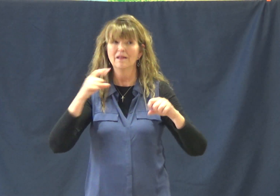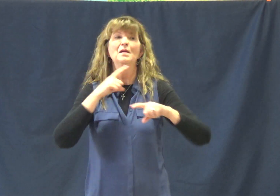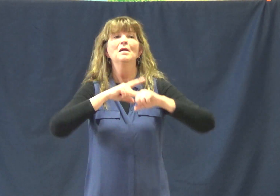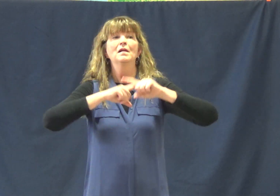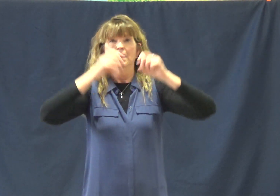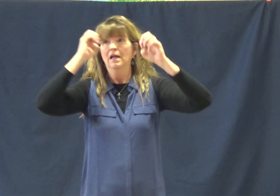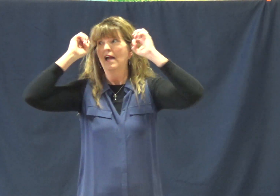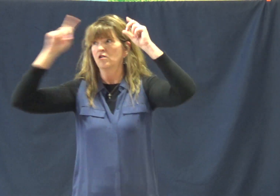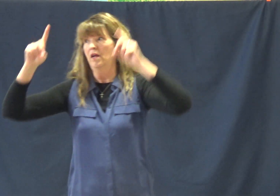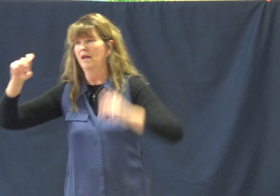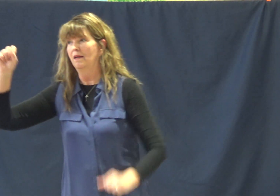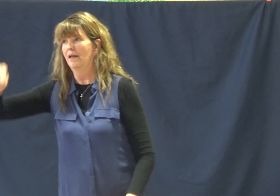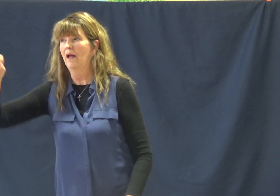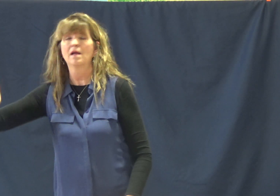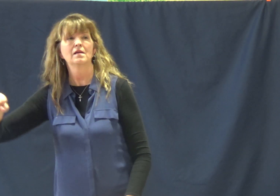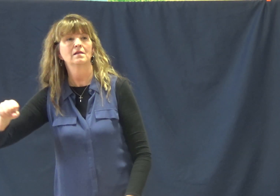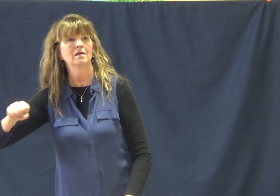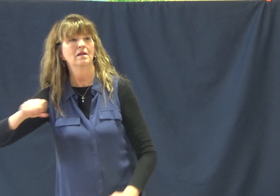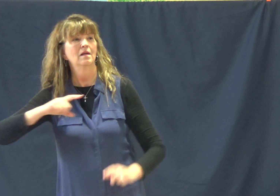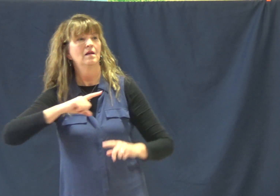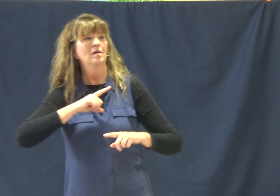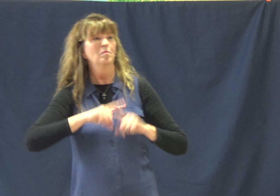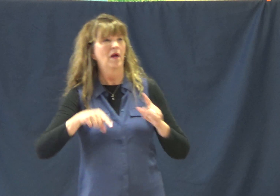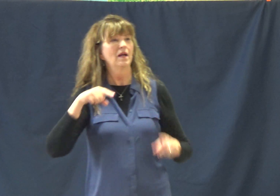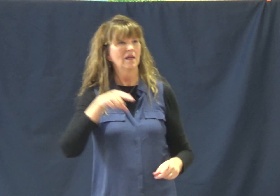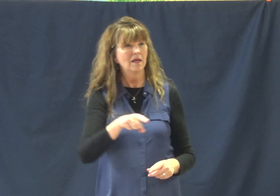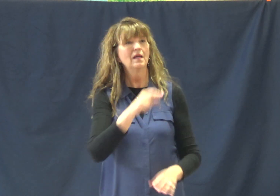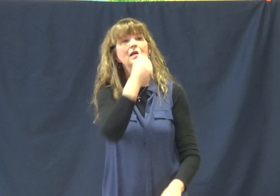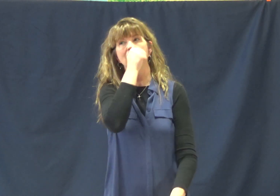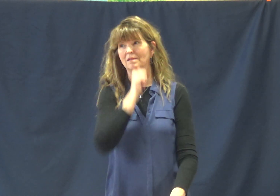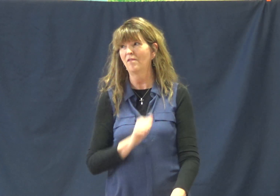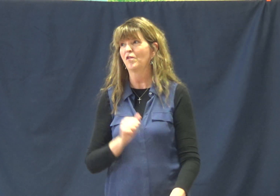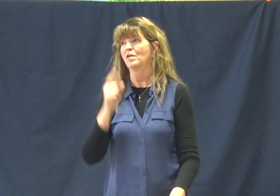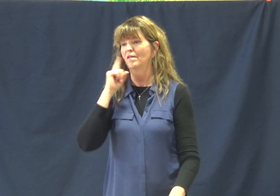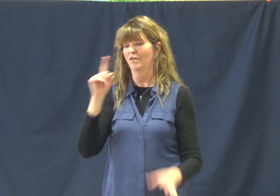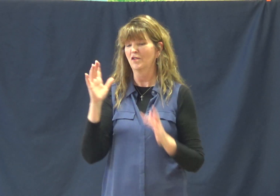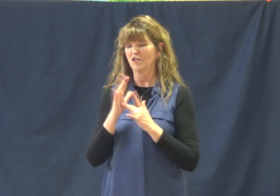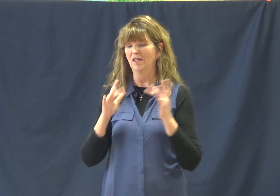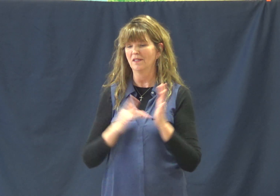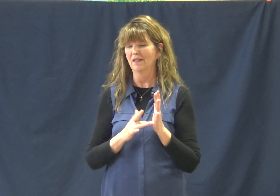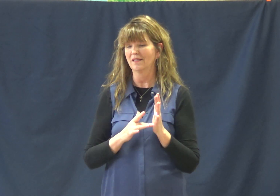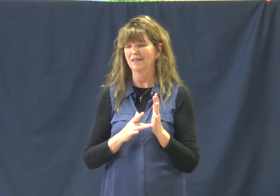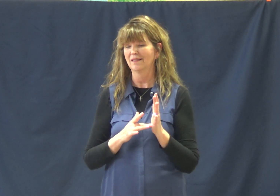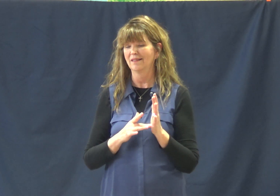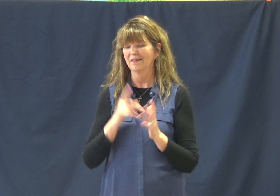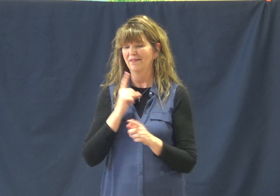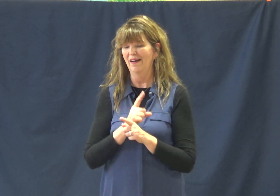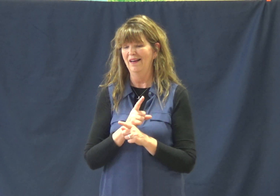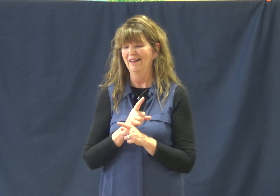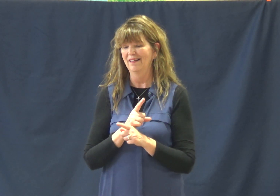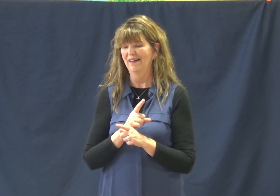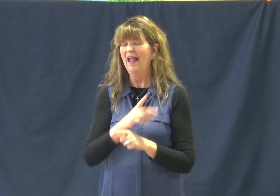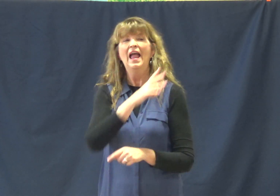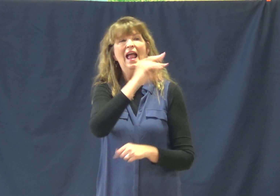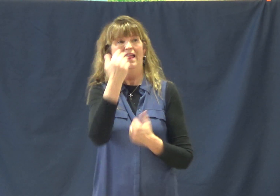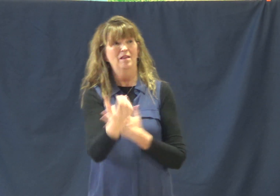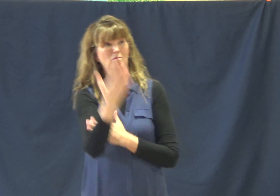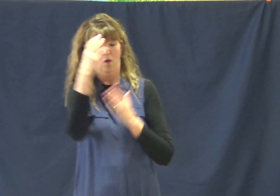Yes, he did become famous, and he was educated, but he suffered immensely